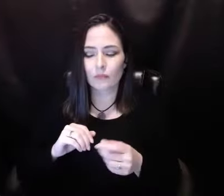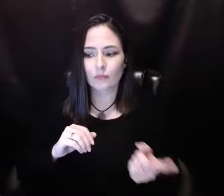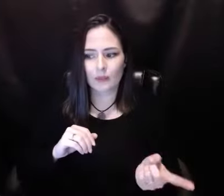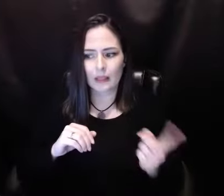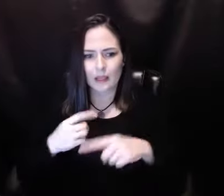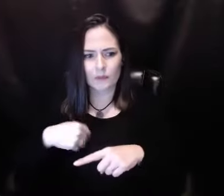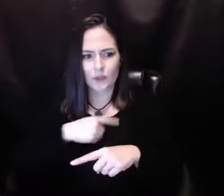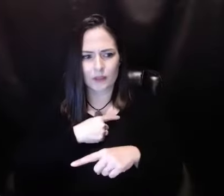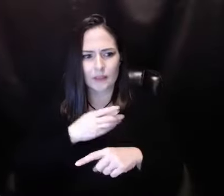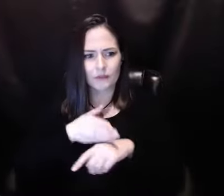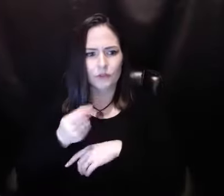for 2 years to us.